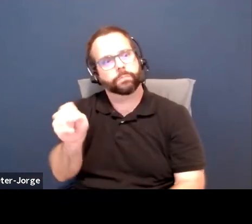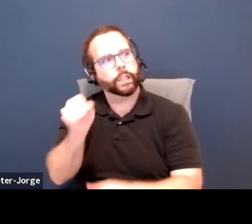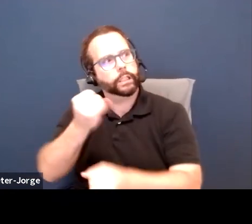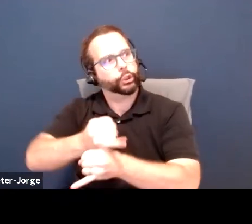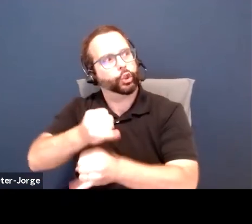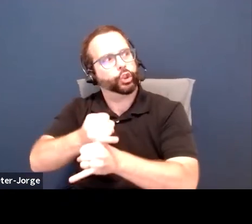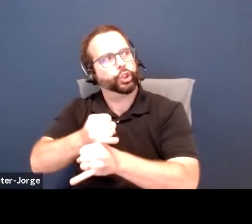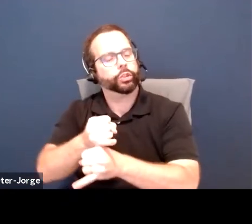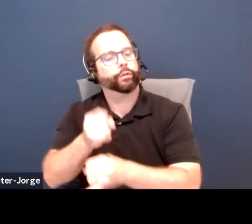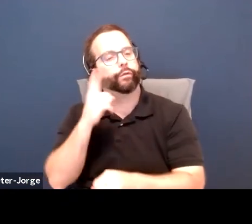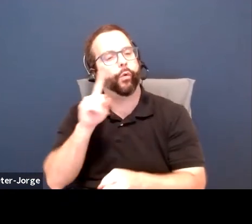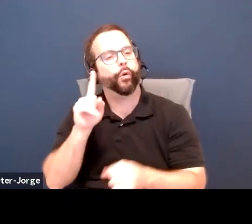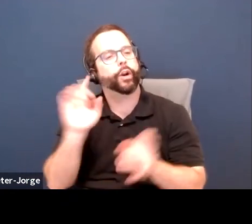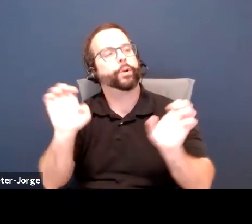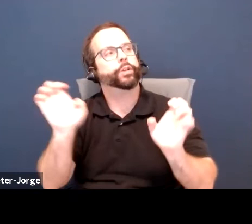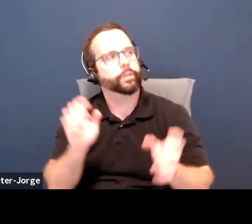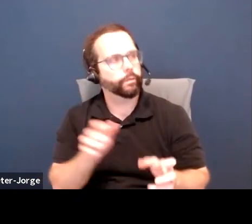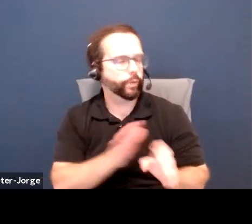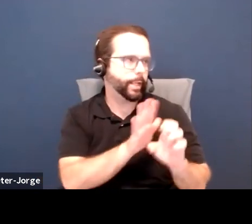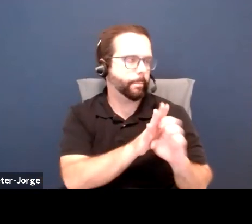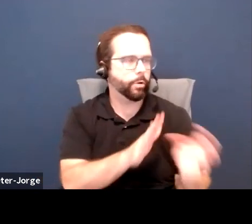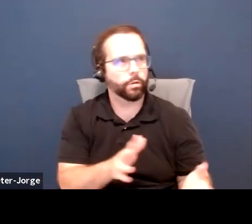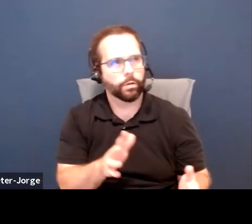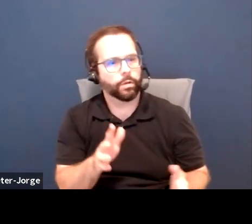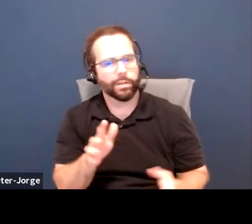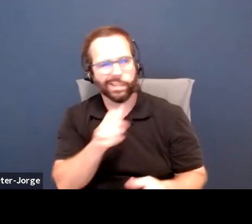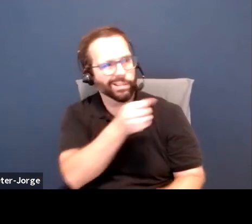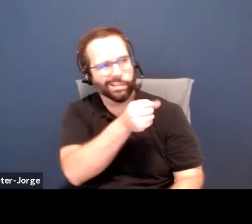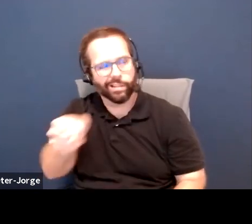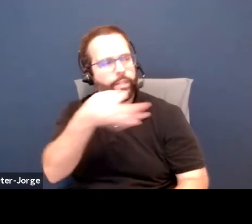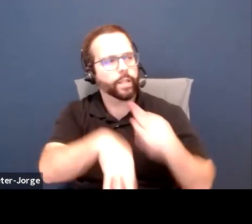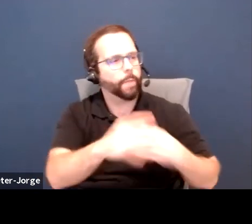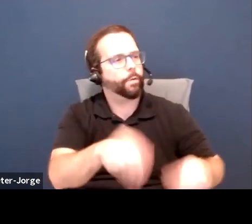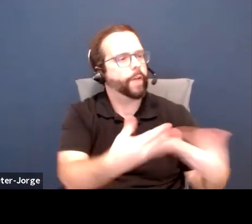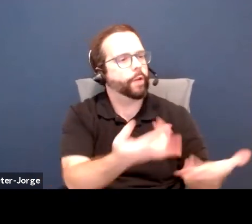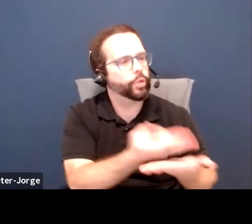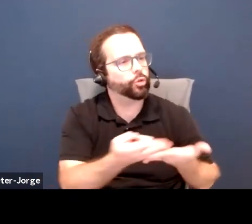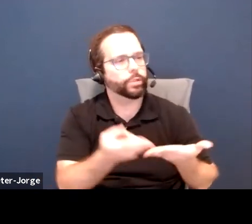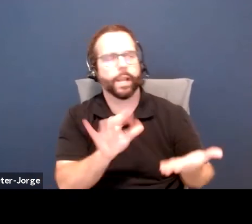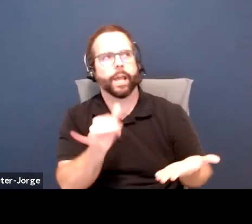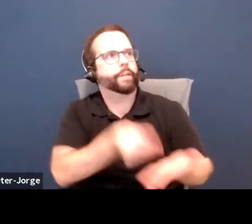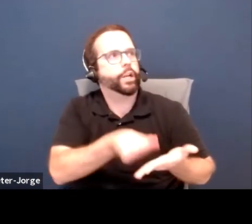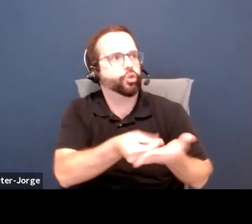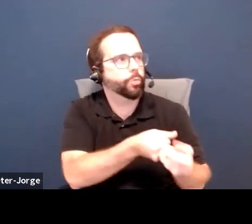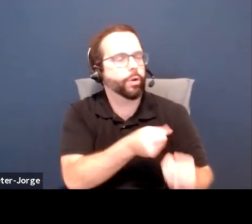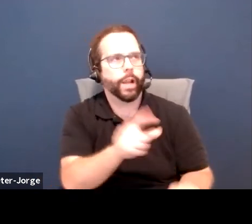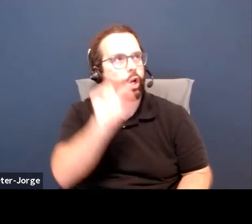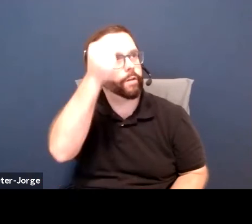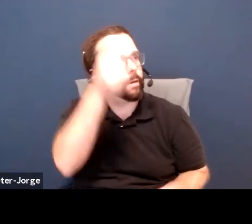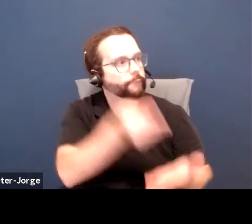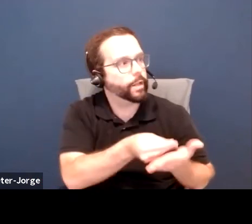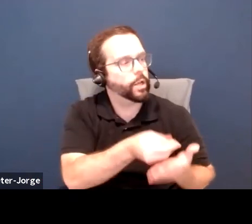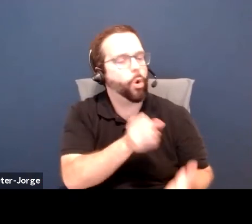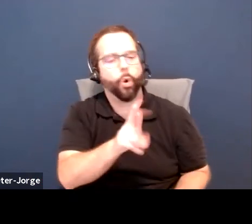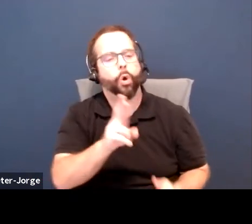situation for individuals, i.e. providing resources financially supported by government funding to fill gaps while waiting